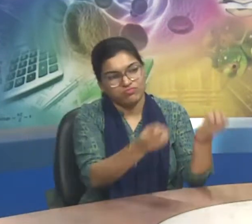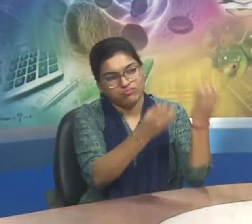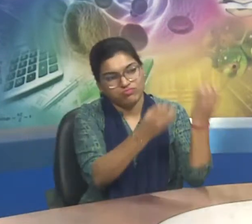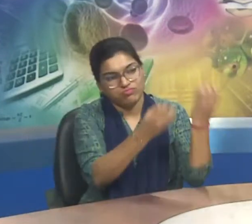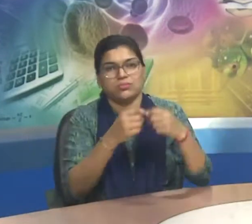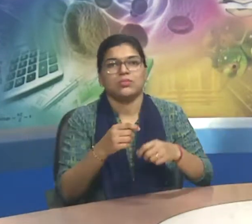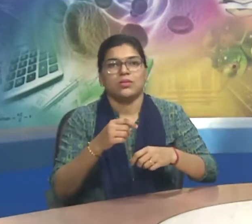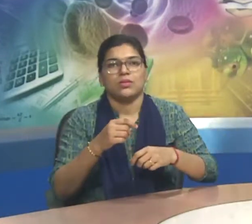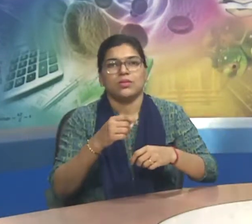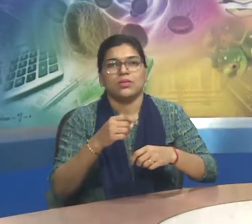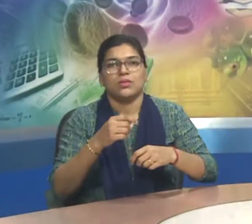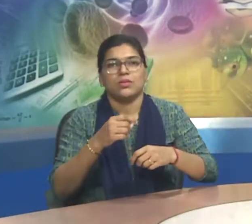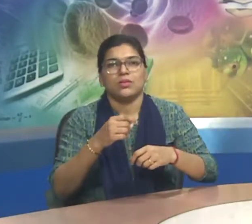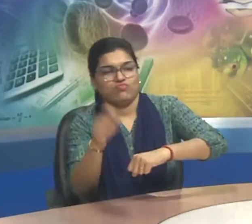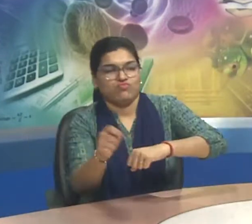animals were used for transportation